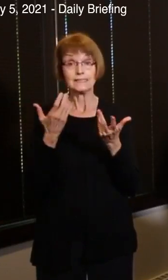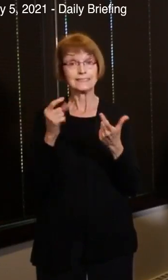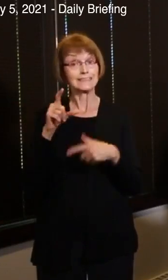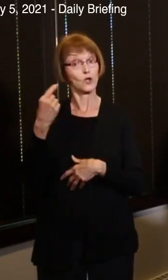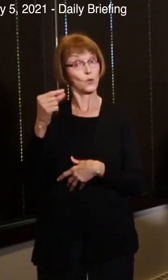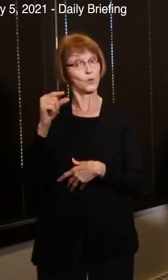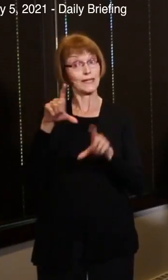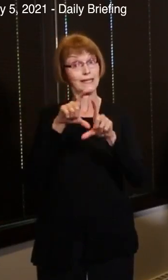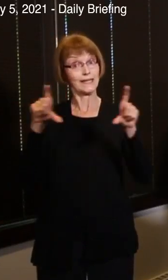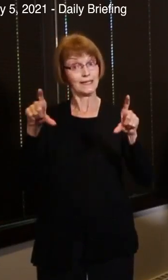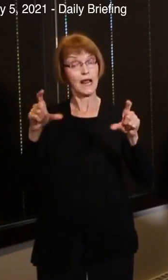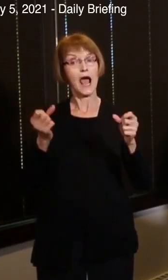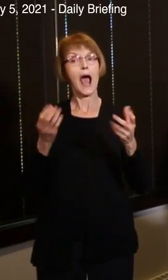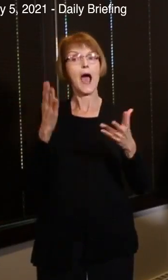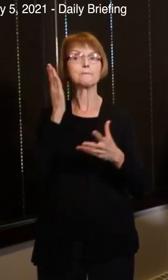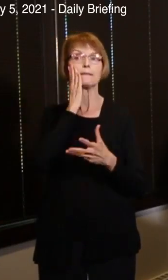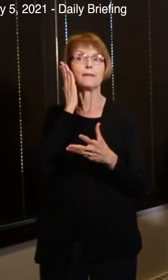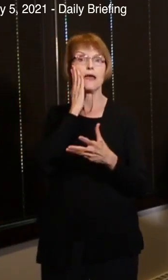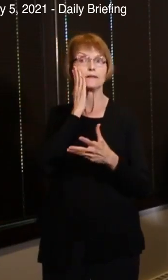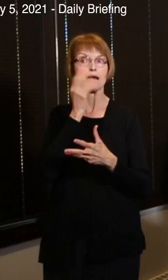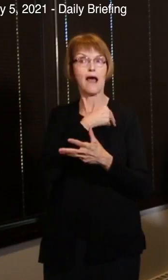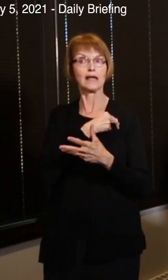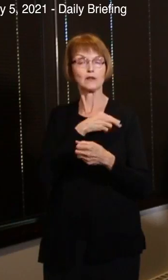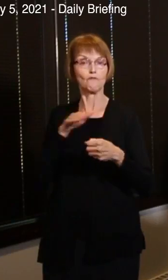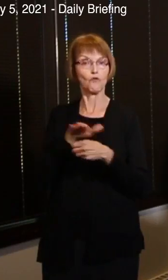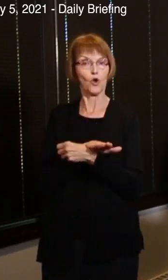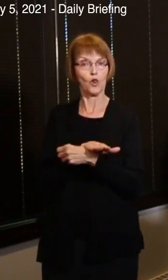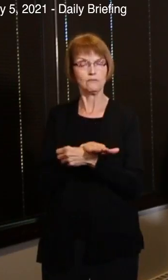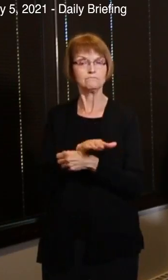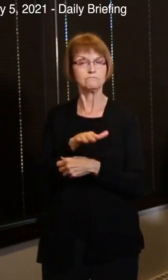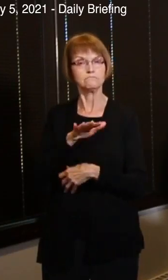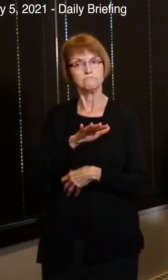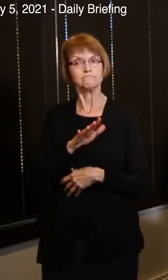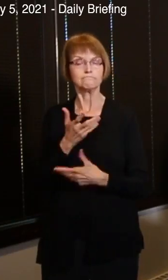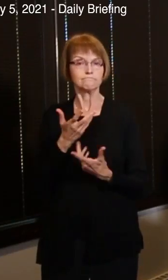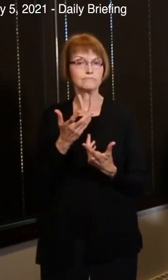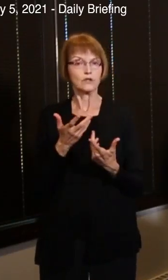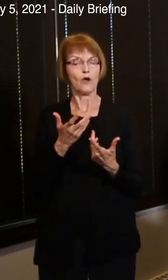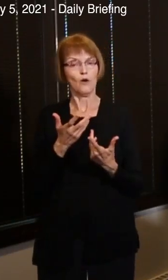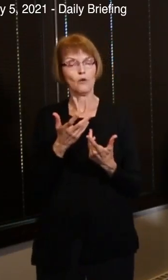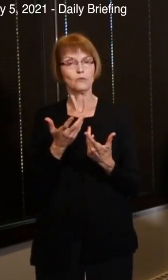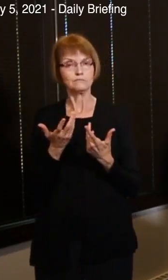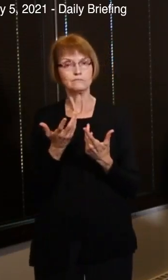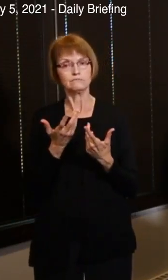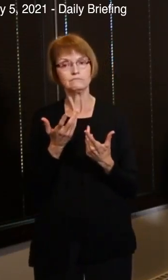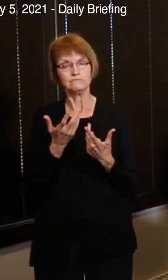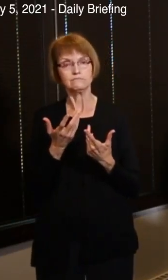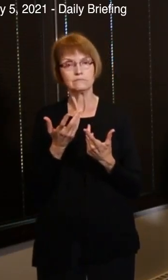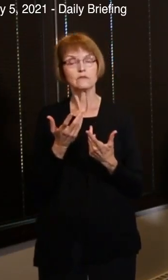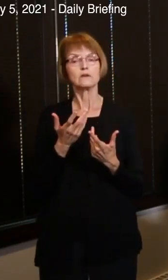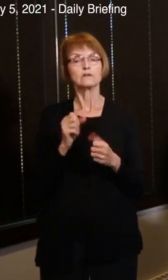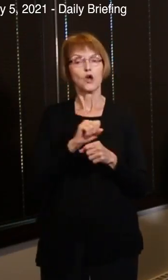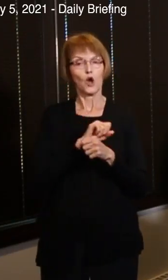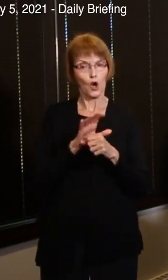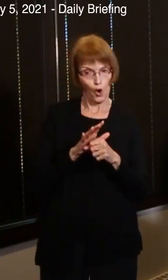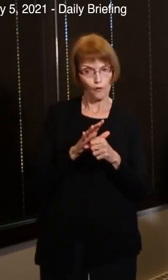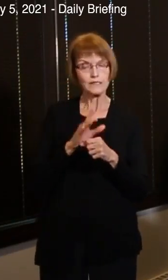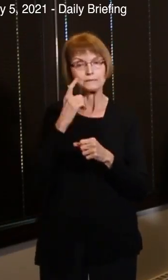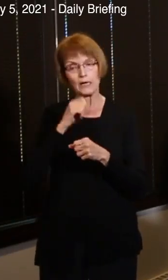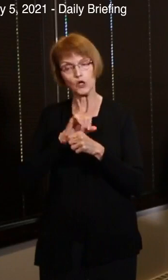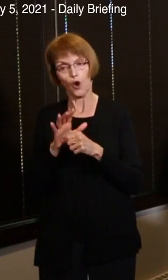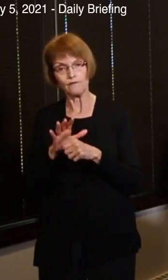green when it comes to bed capacity, so around 5% of our COVID and patients under investigation, and